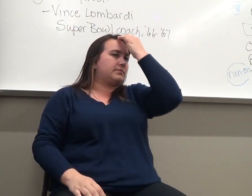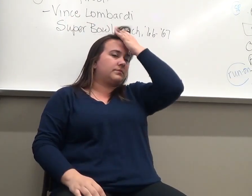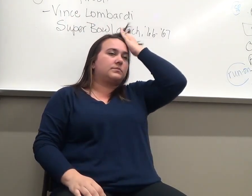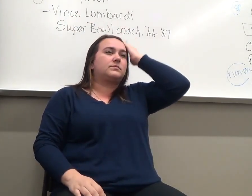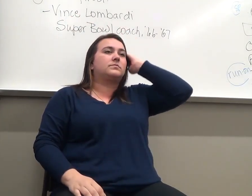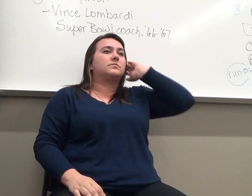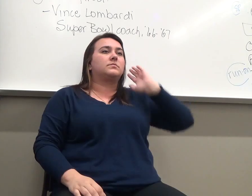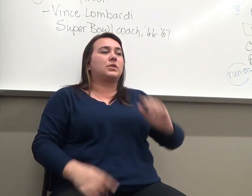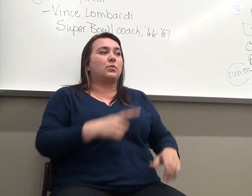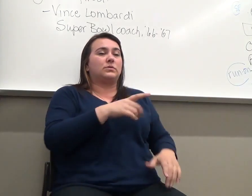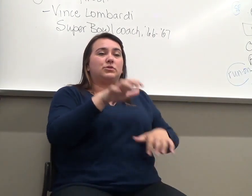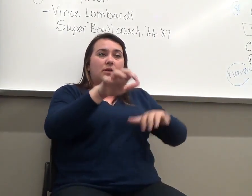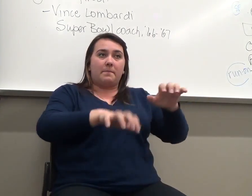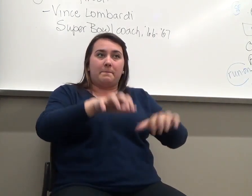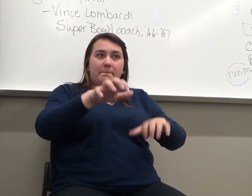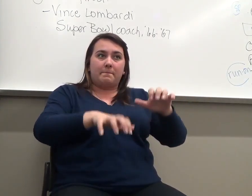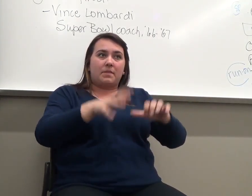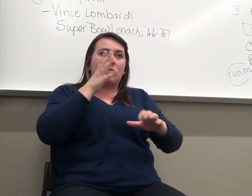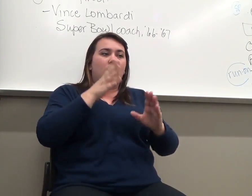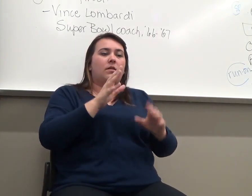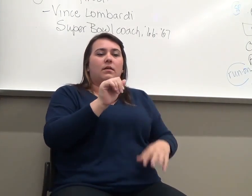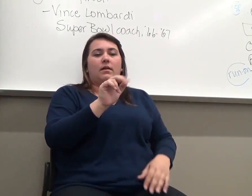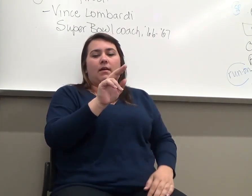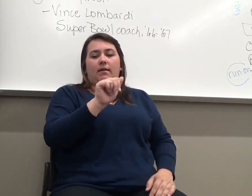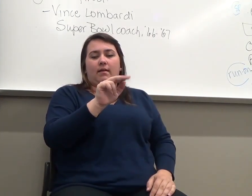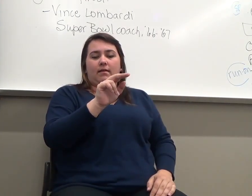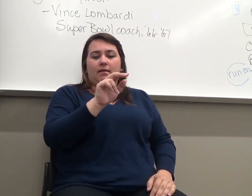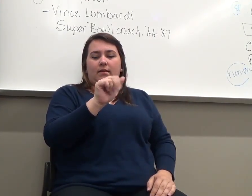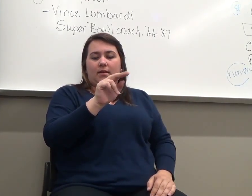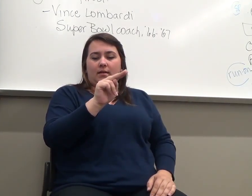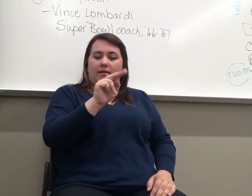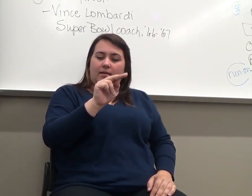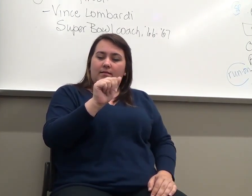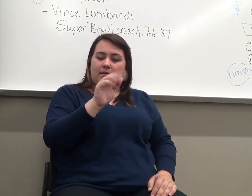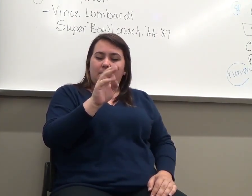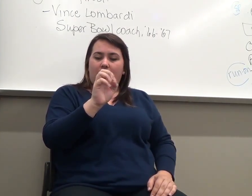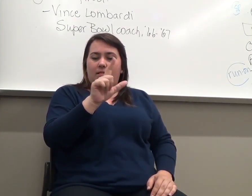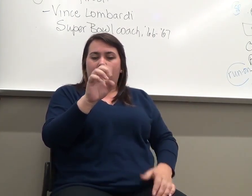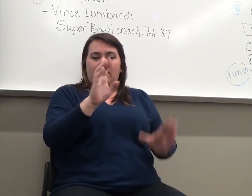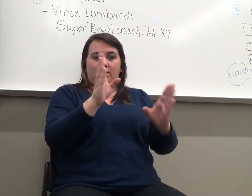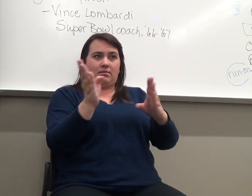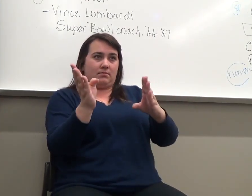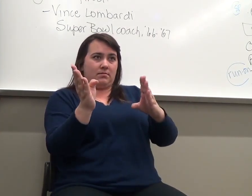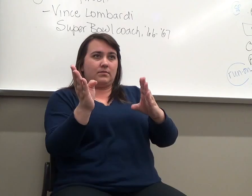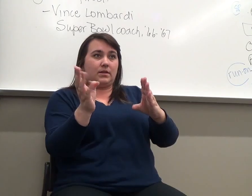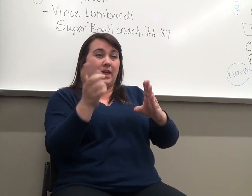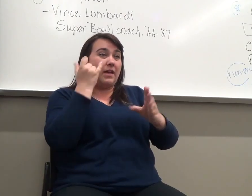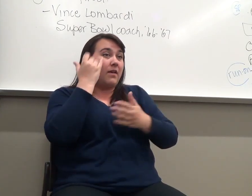immediately into this and say on, January 2nd,